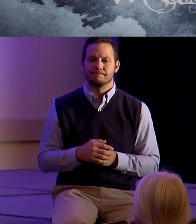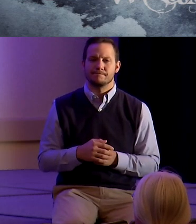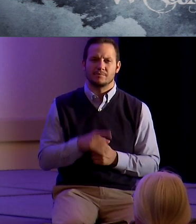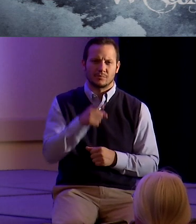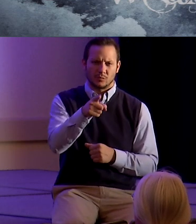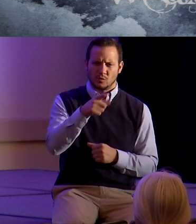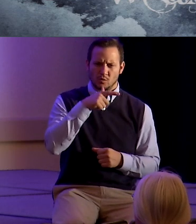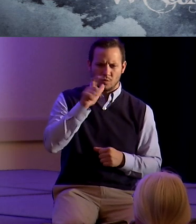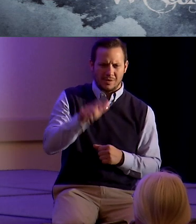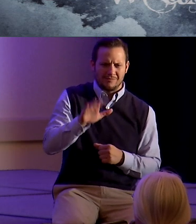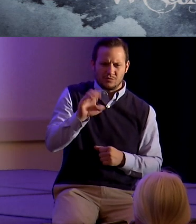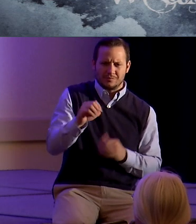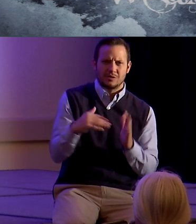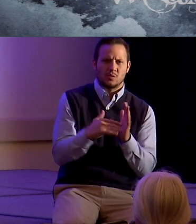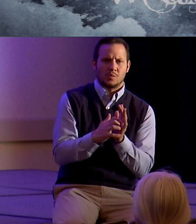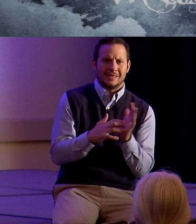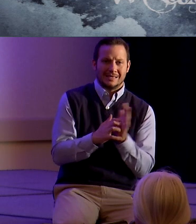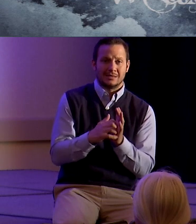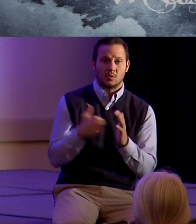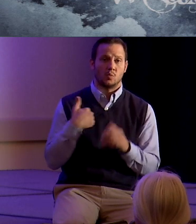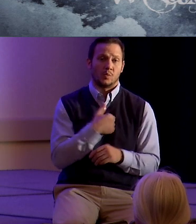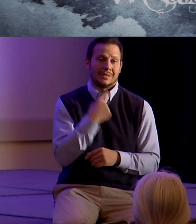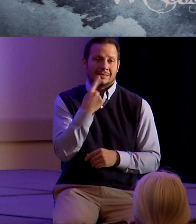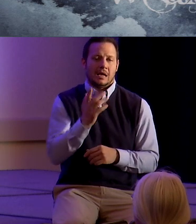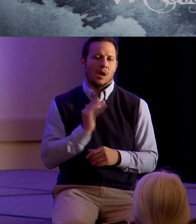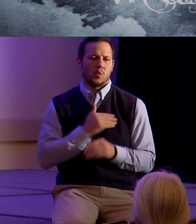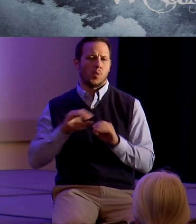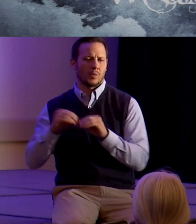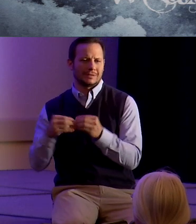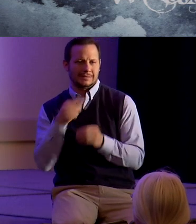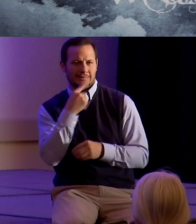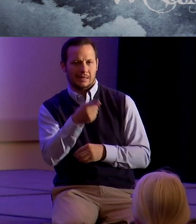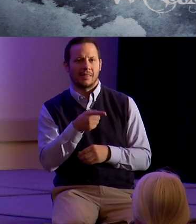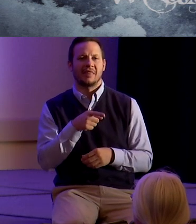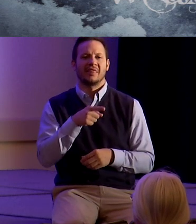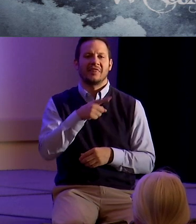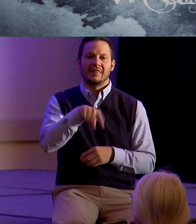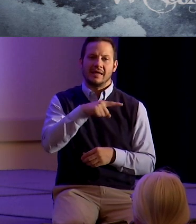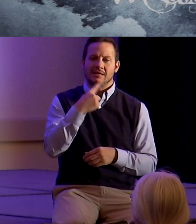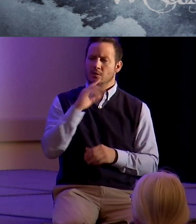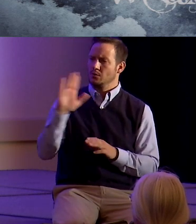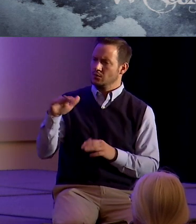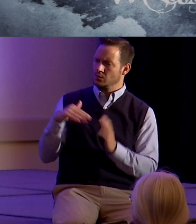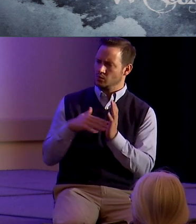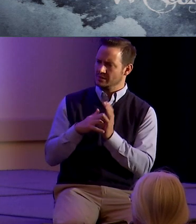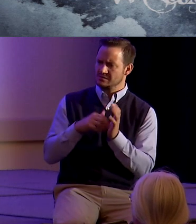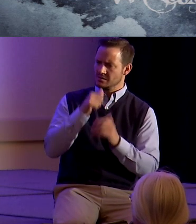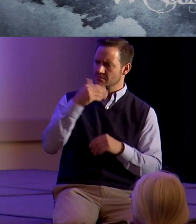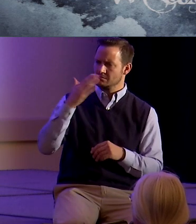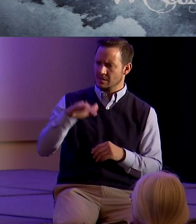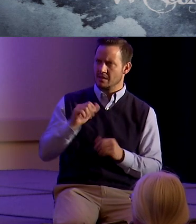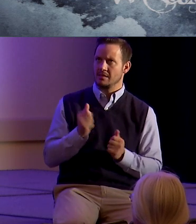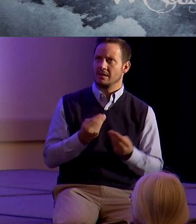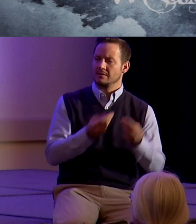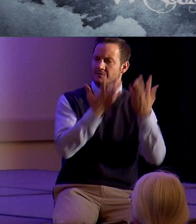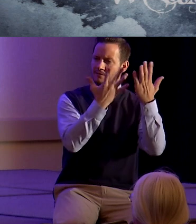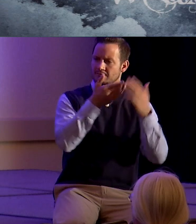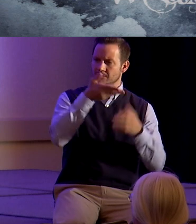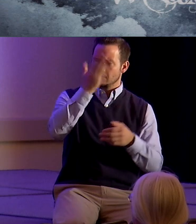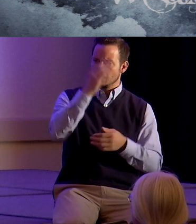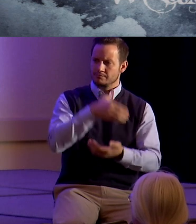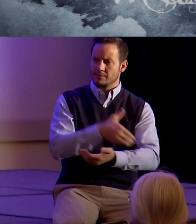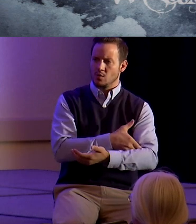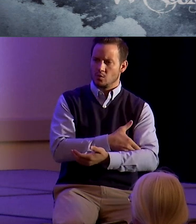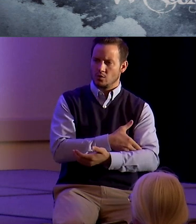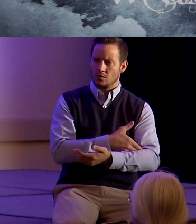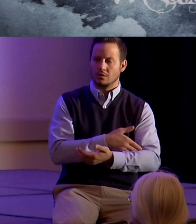weak, they think to themselves and say, well, weakness isn't a bad thing. Weakness gives God power. They don't realize that, we